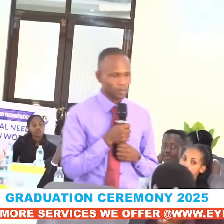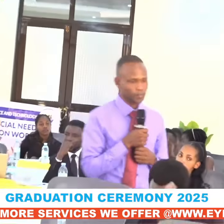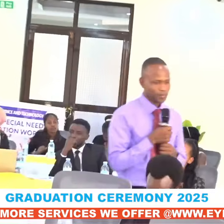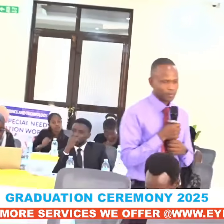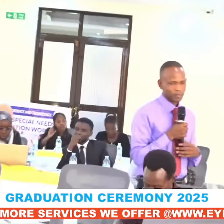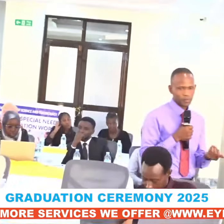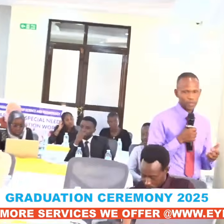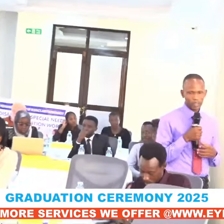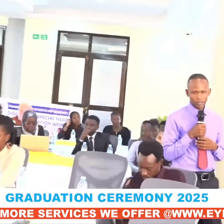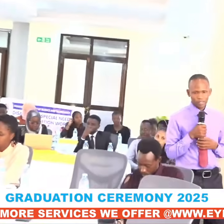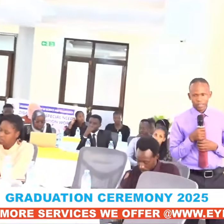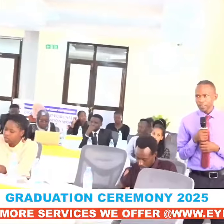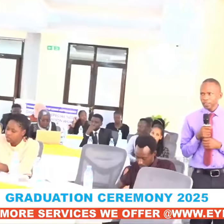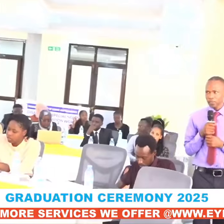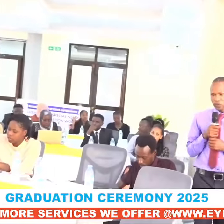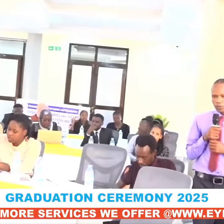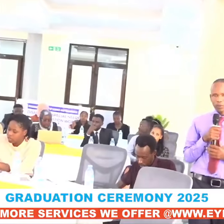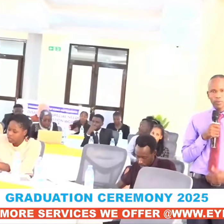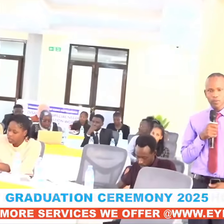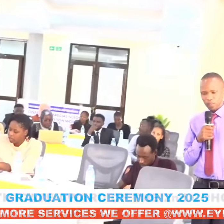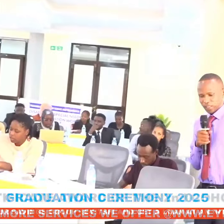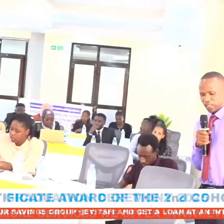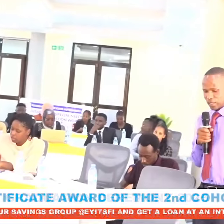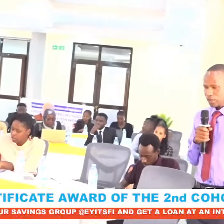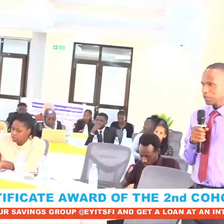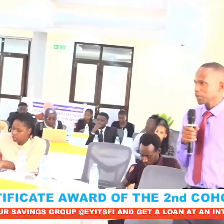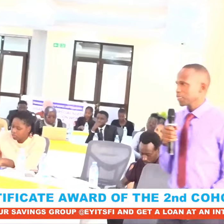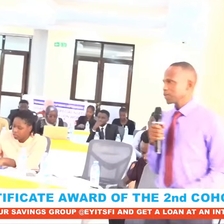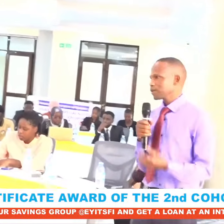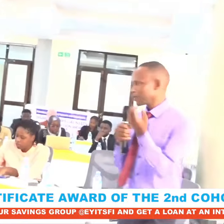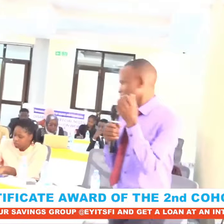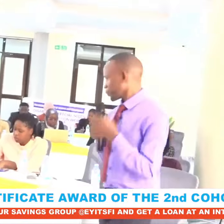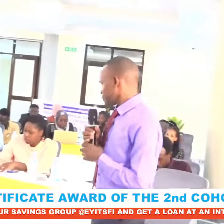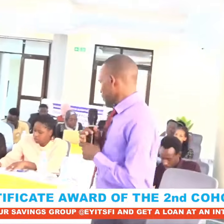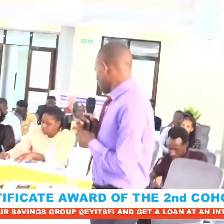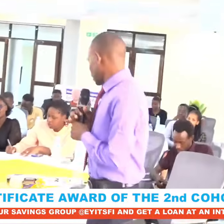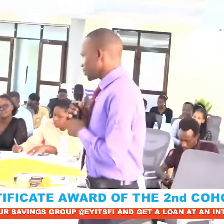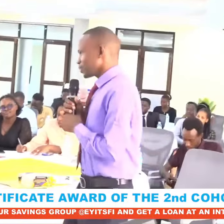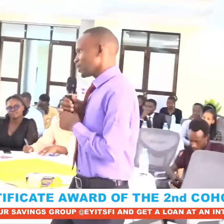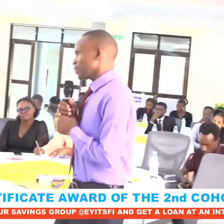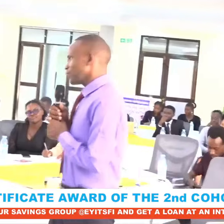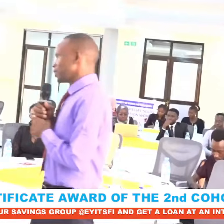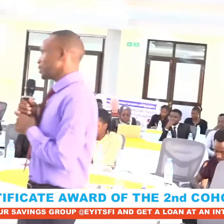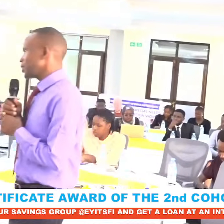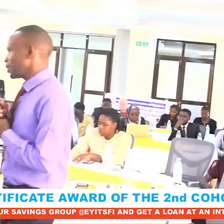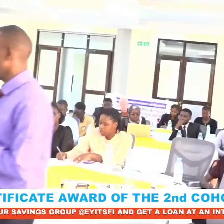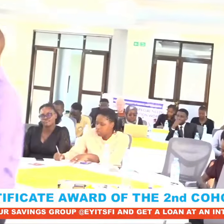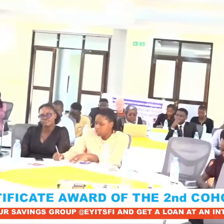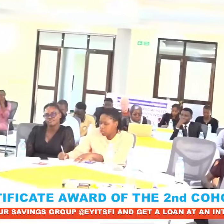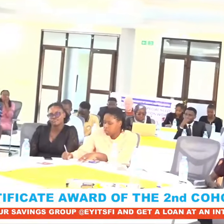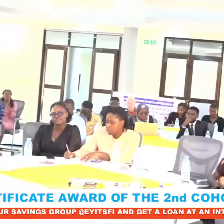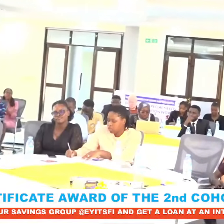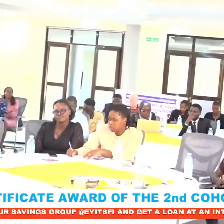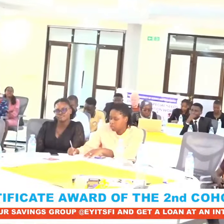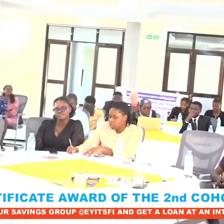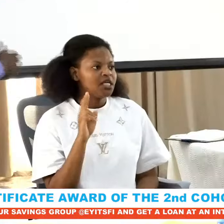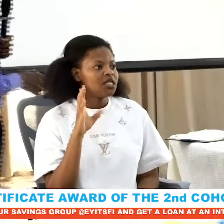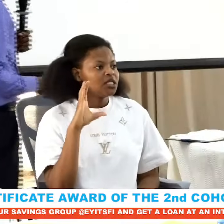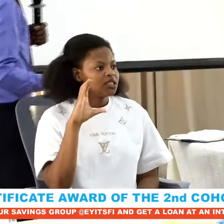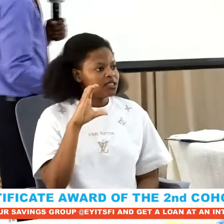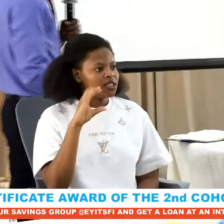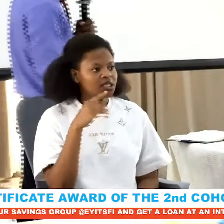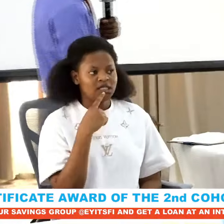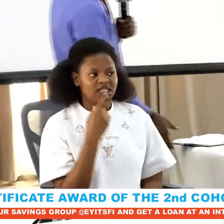Yeah, we are done. So right now, as the VC has said,